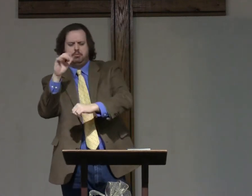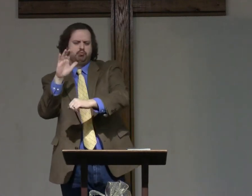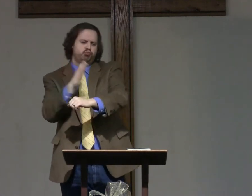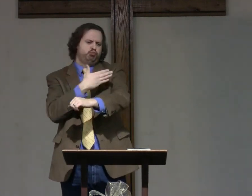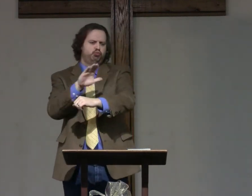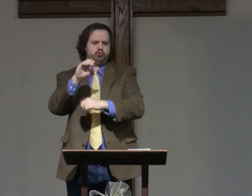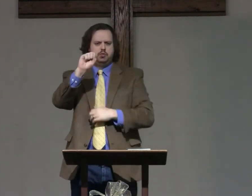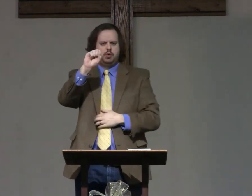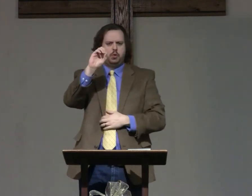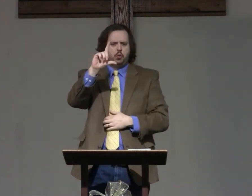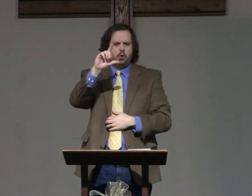Now,